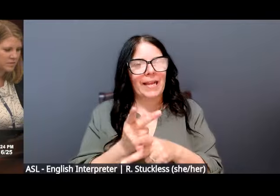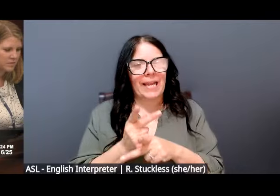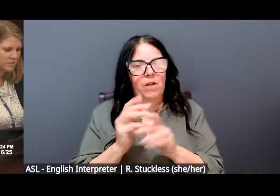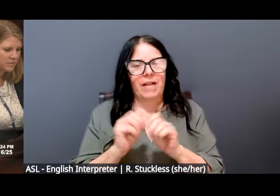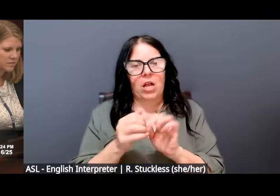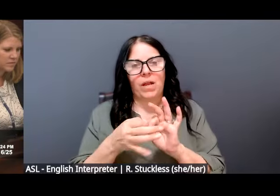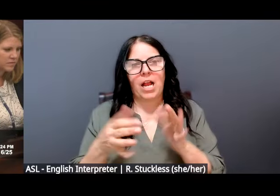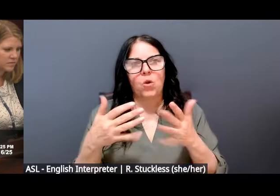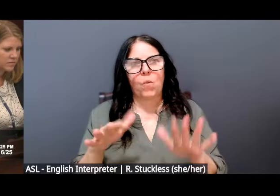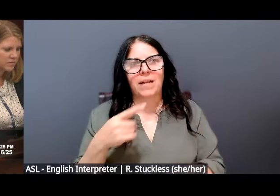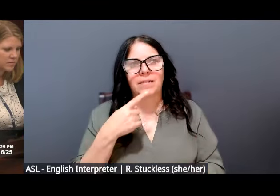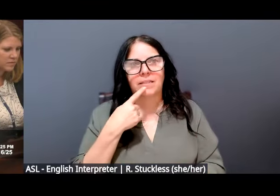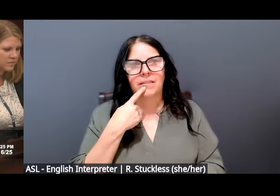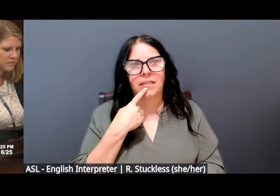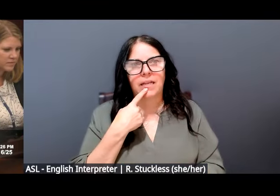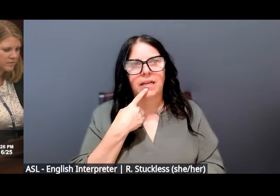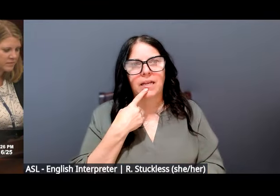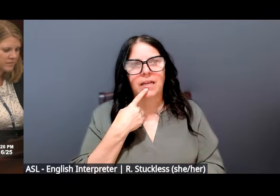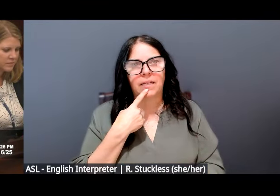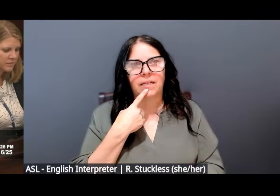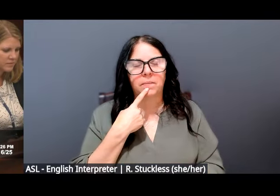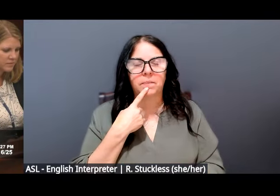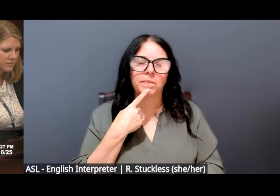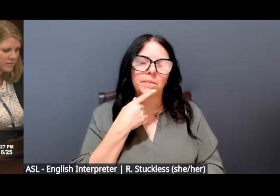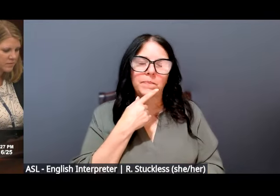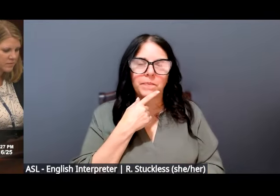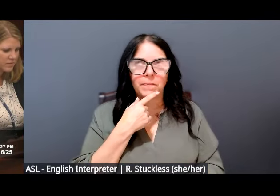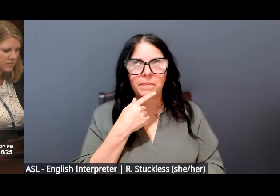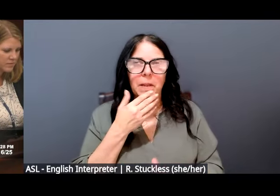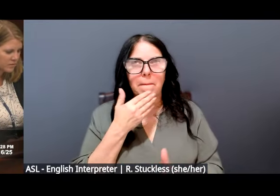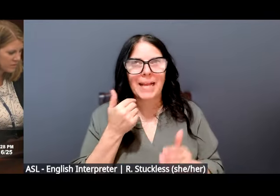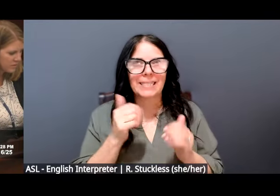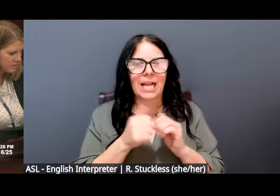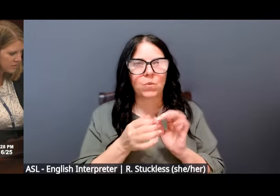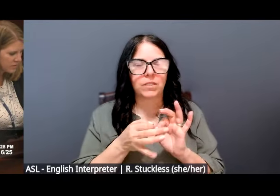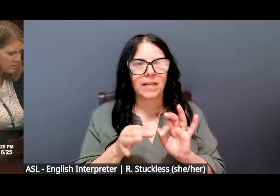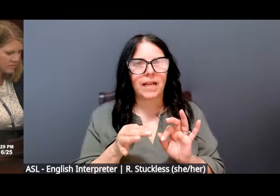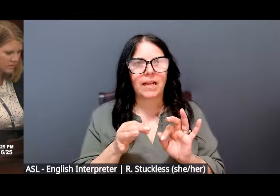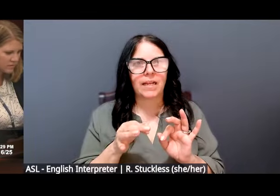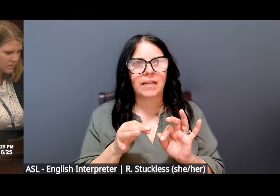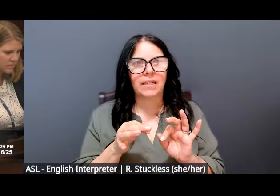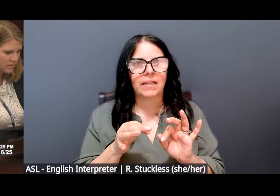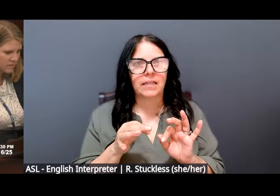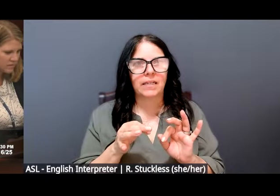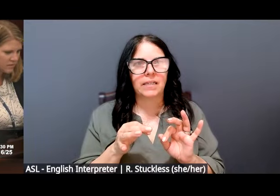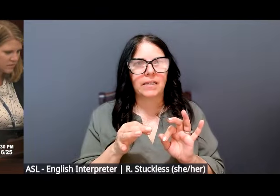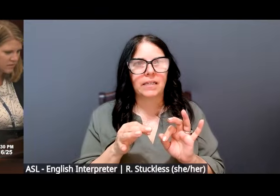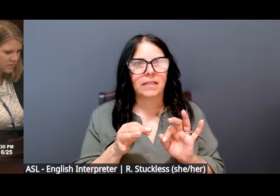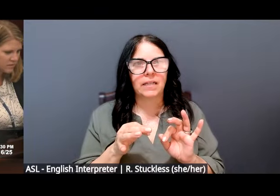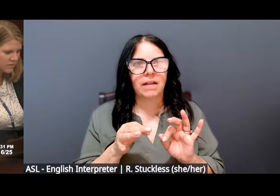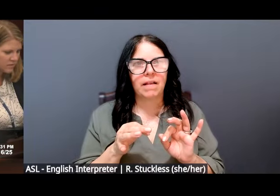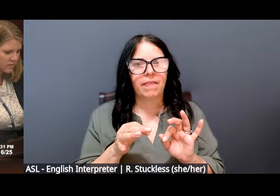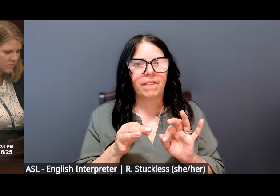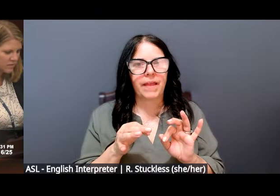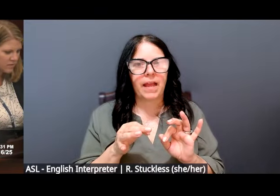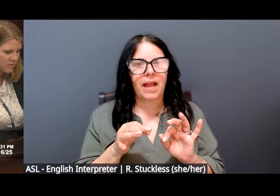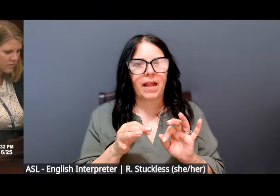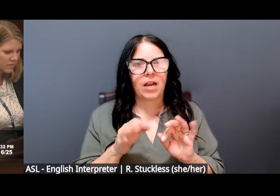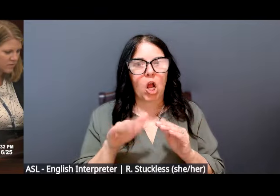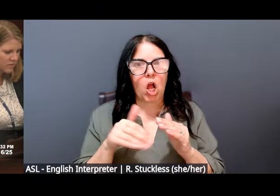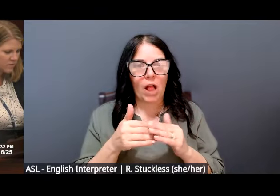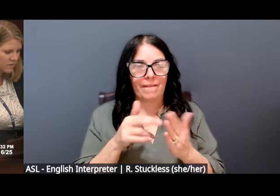is, trying to think of the best way to phrase it, that it's somehow putting the registration piece onto the secretary, because